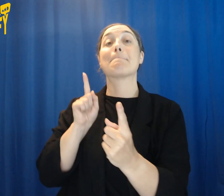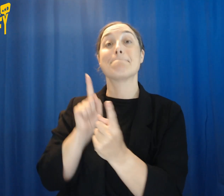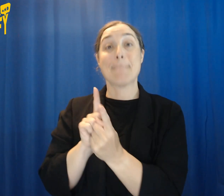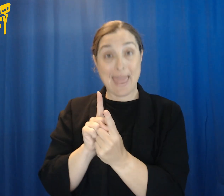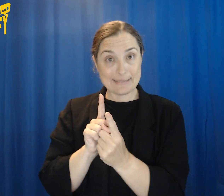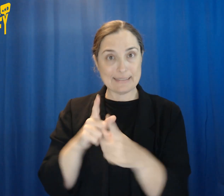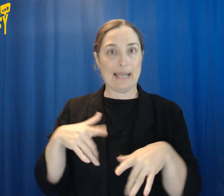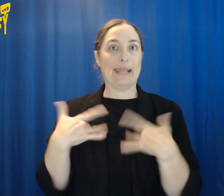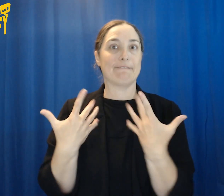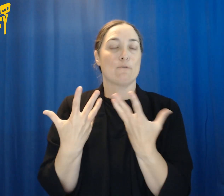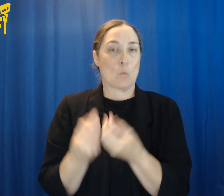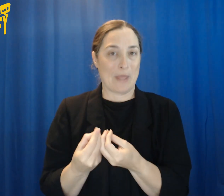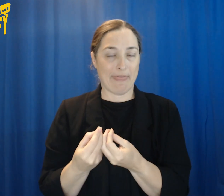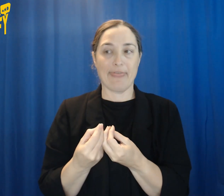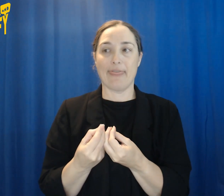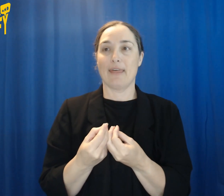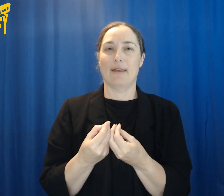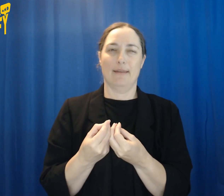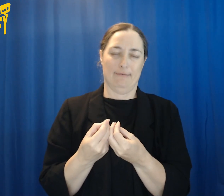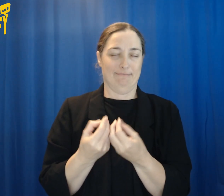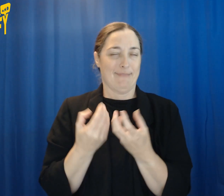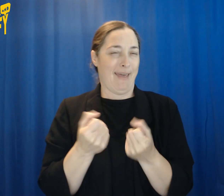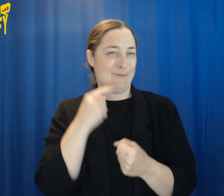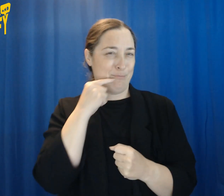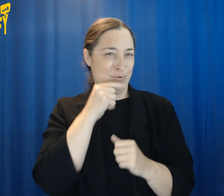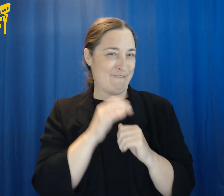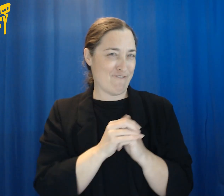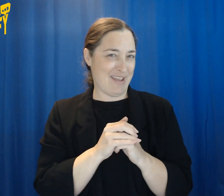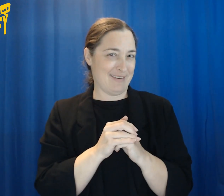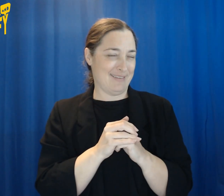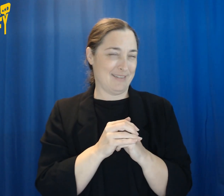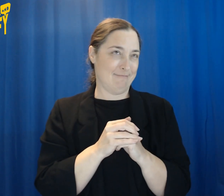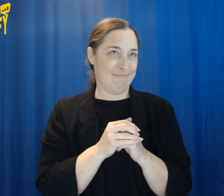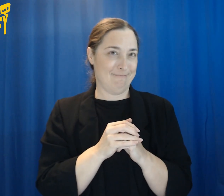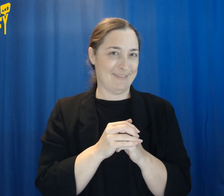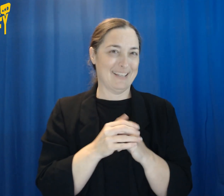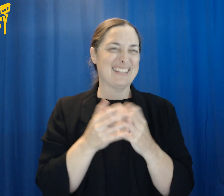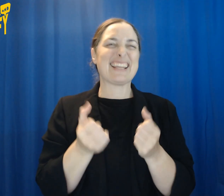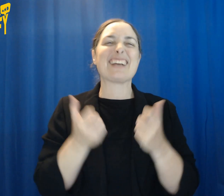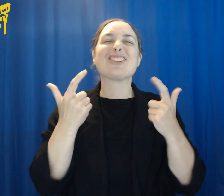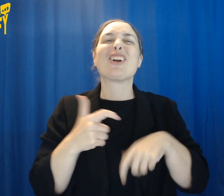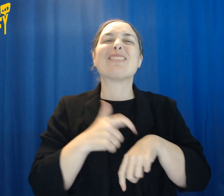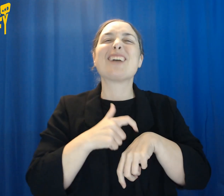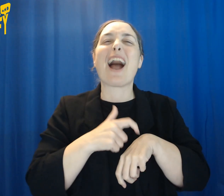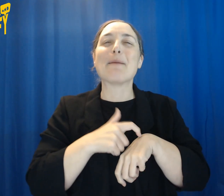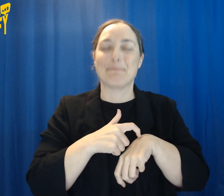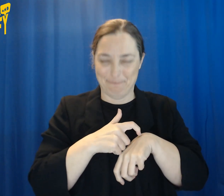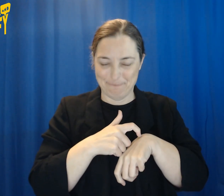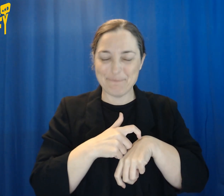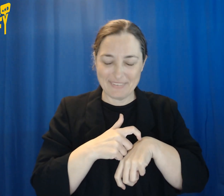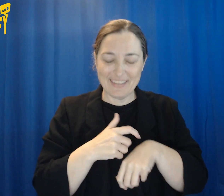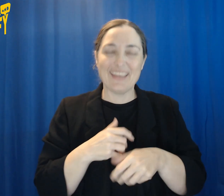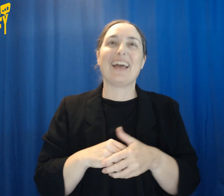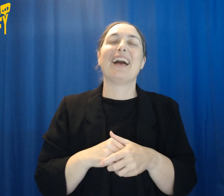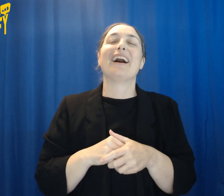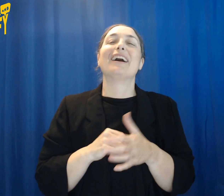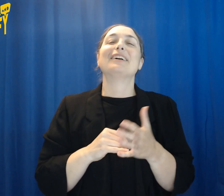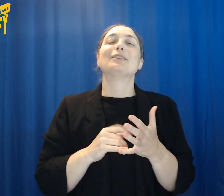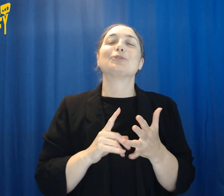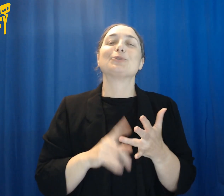him, having a boyfriend takes up a lot of your time when you aren't concerned with your own feelings. So once I started